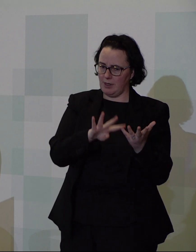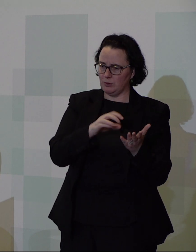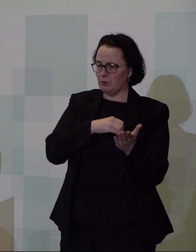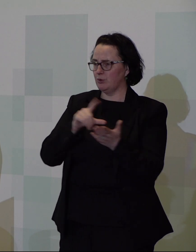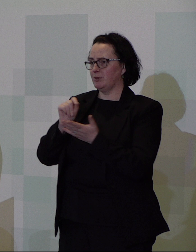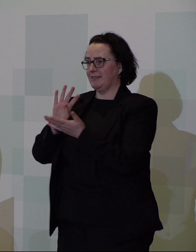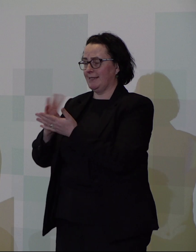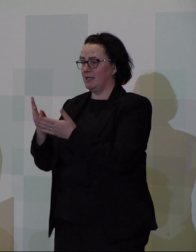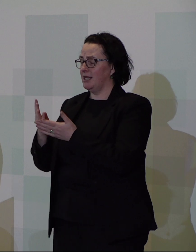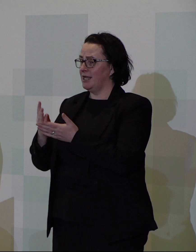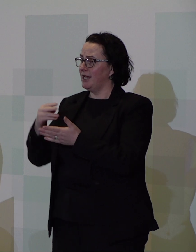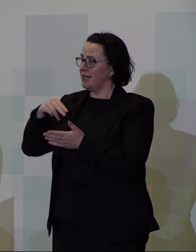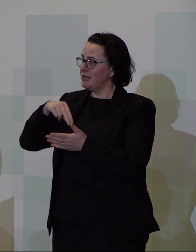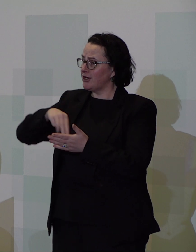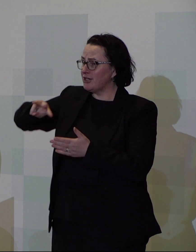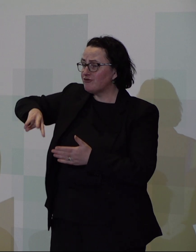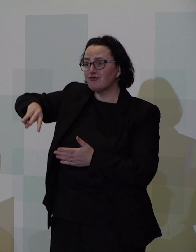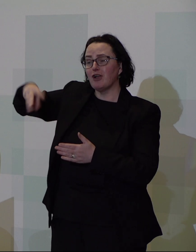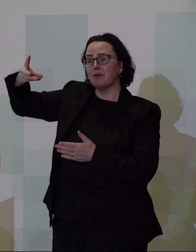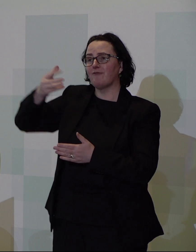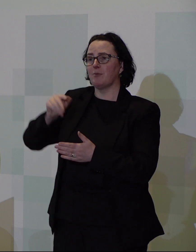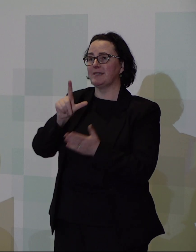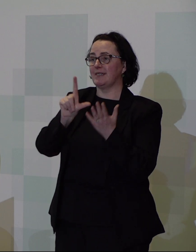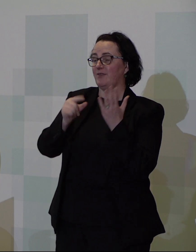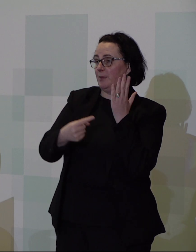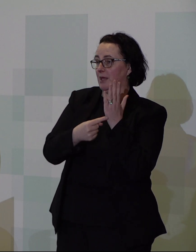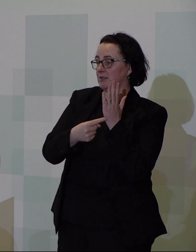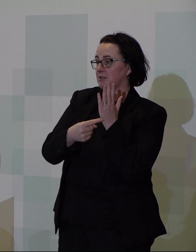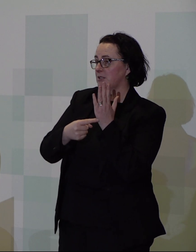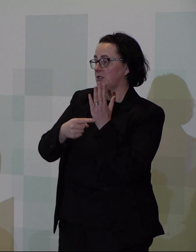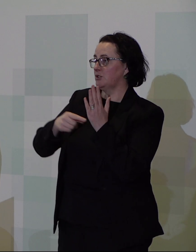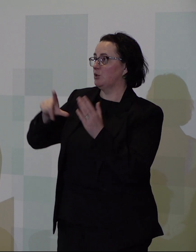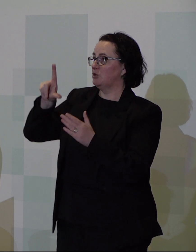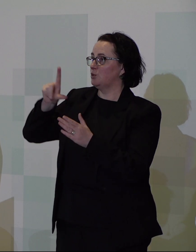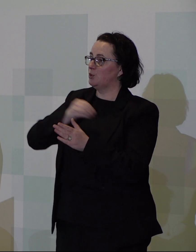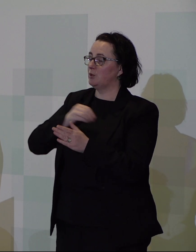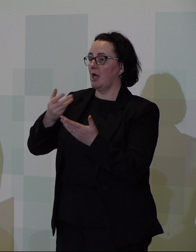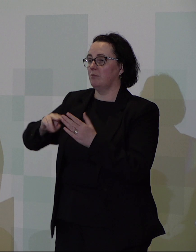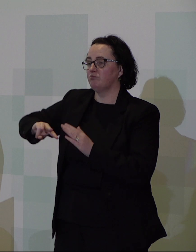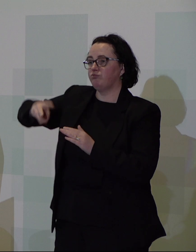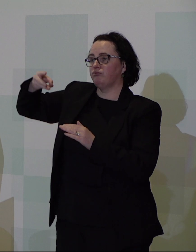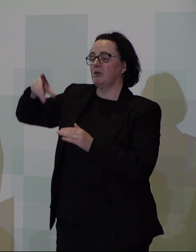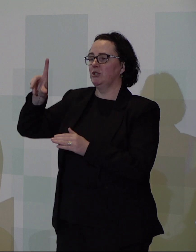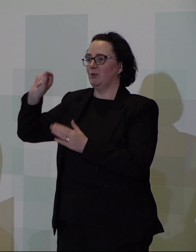In fact, it nearly trebled, rising from 7,000 to 20,000.